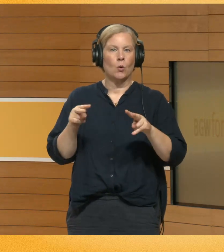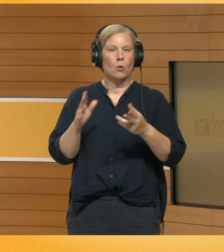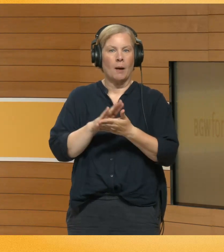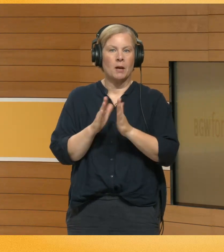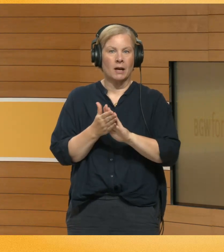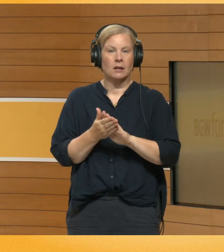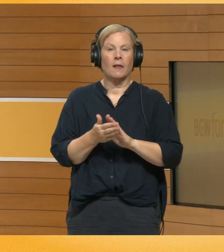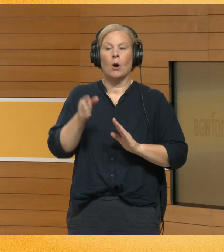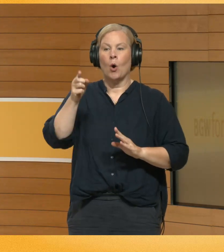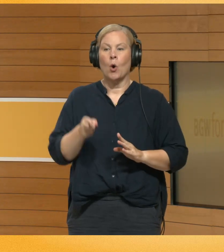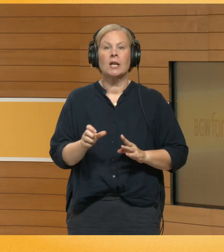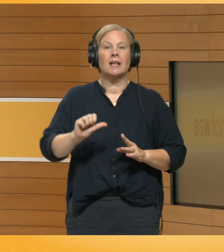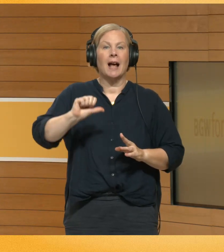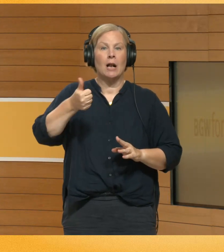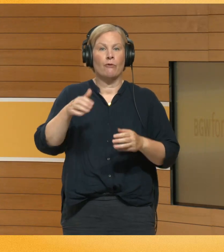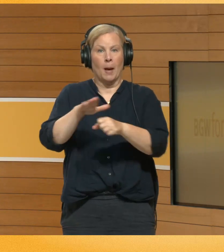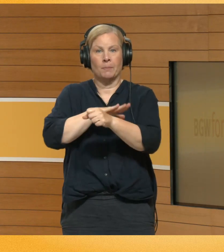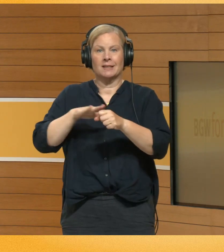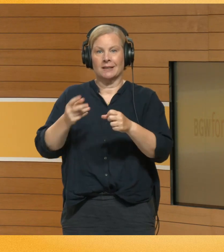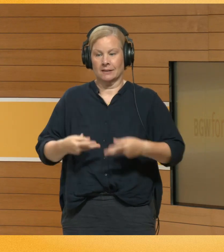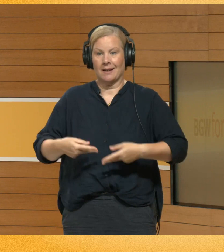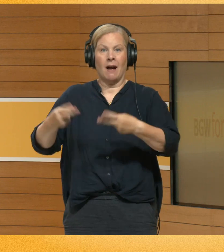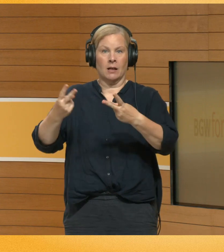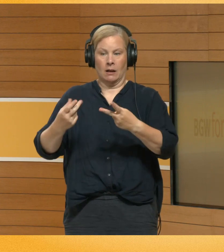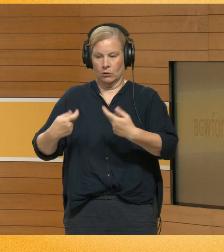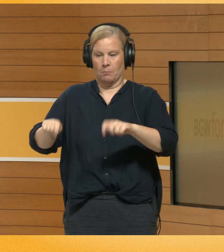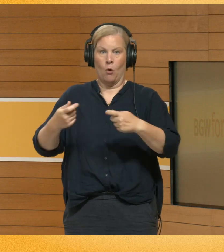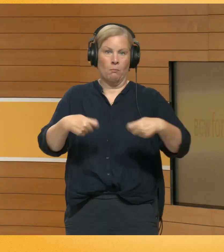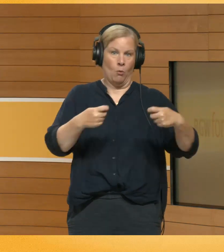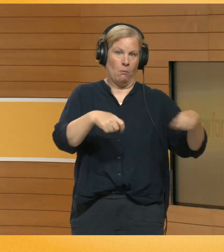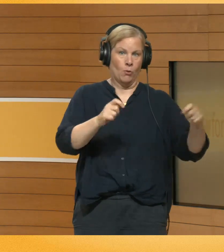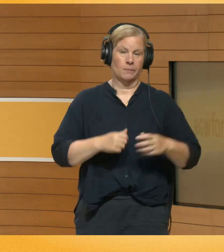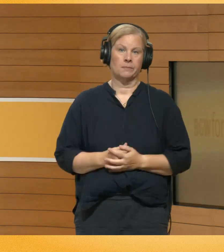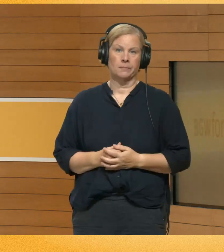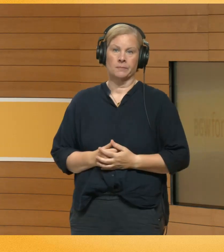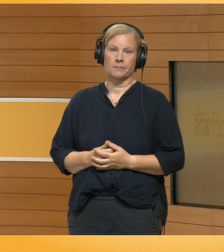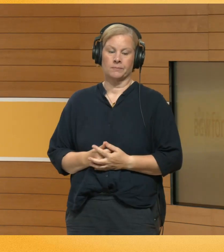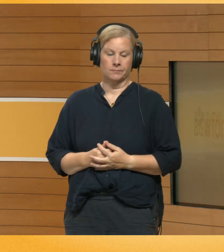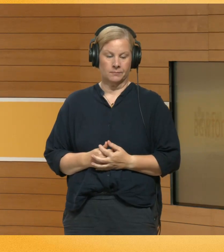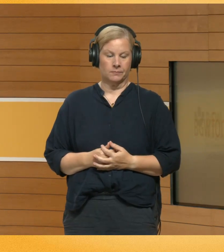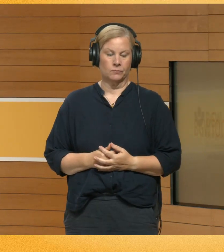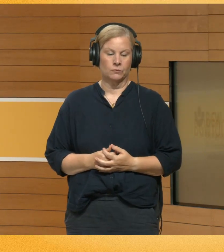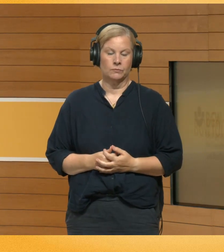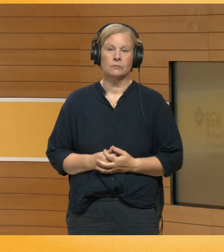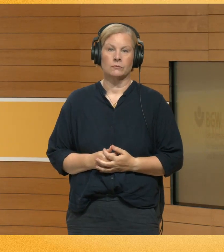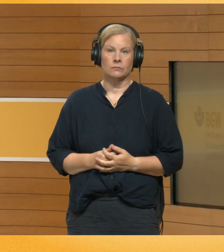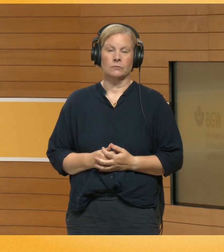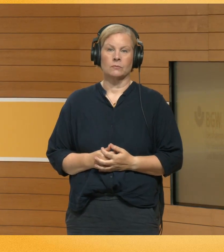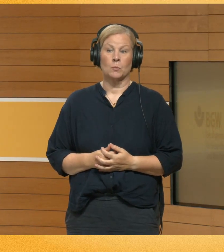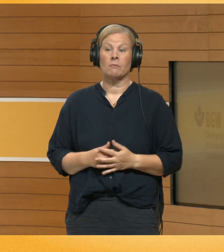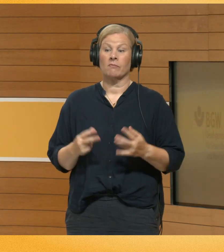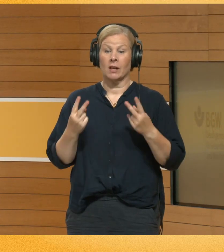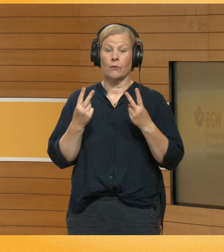at the apex hospitals for the primary health care. And this was going into strengthening the primary health